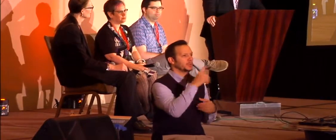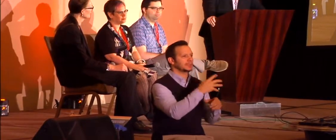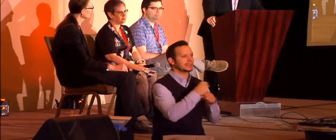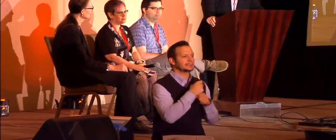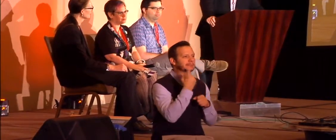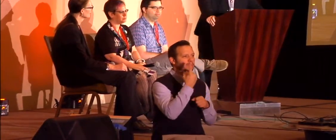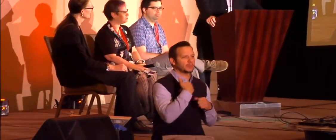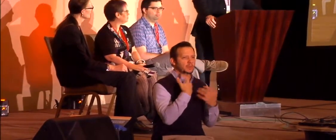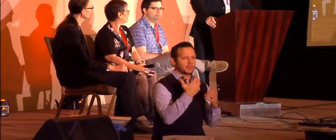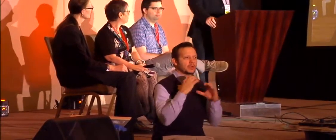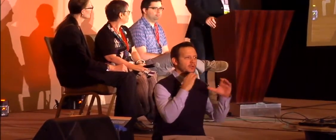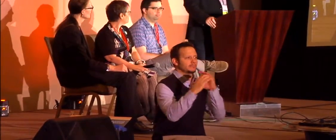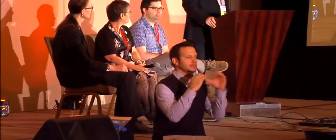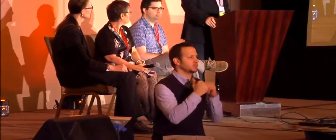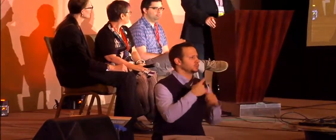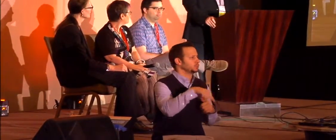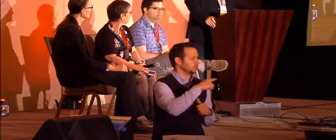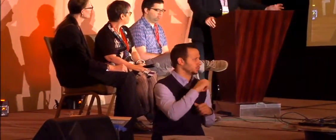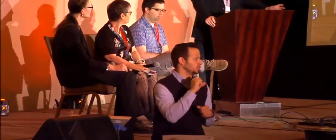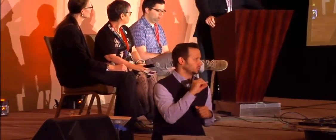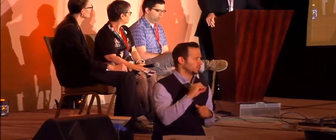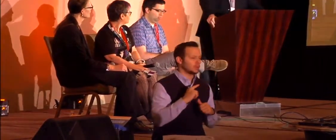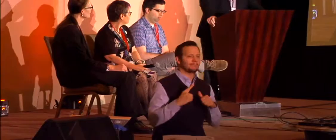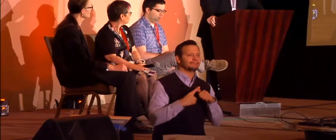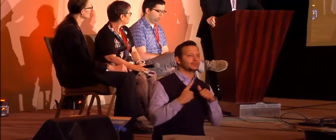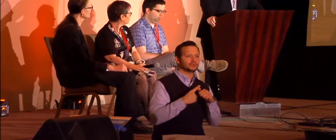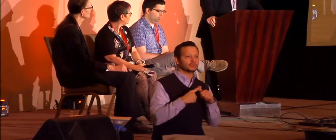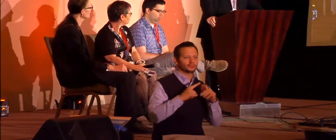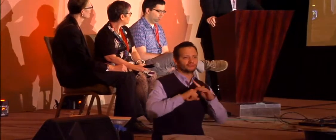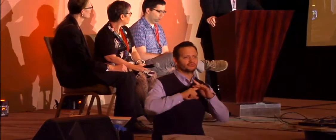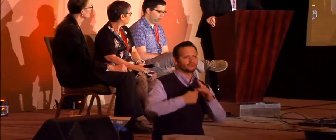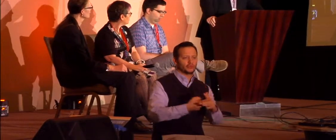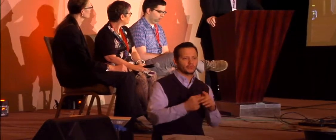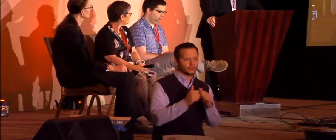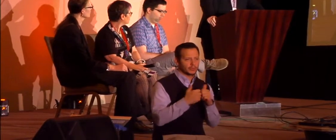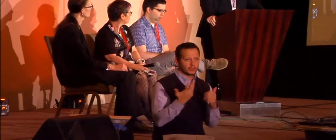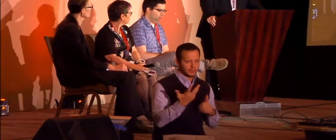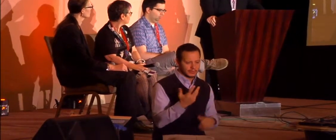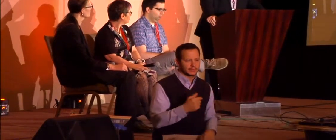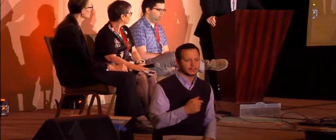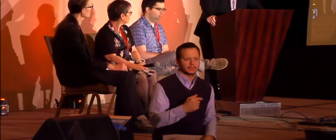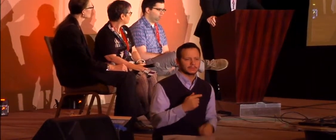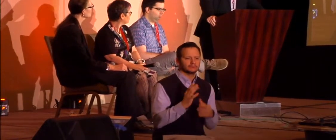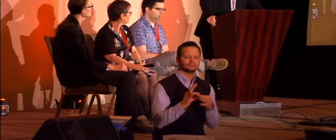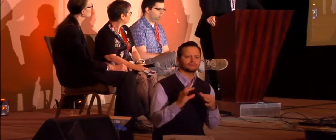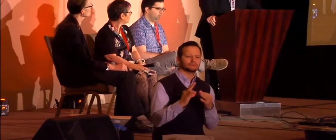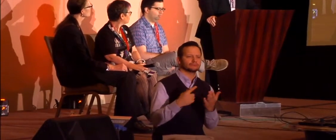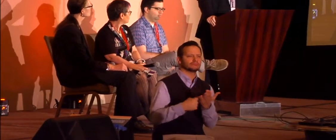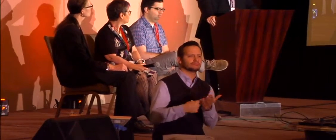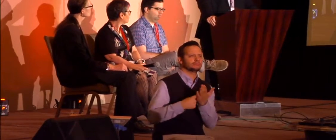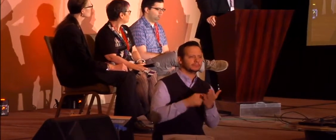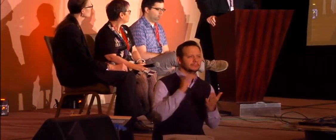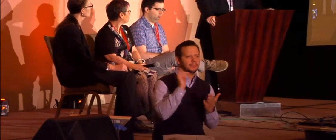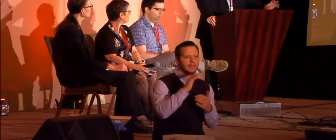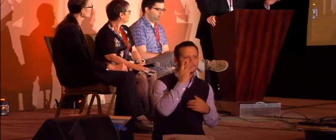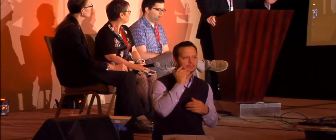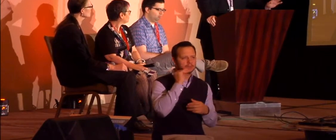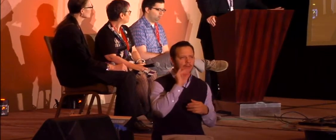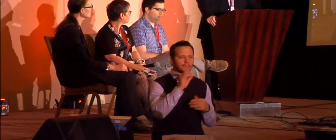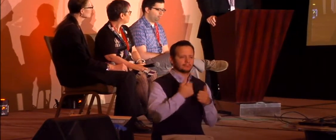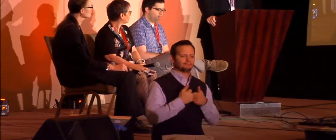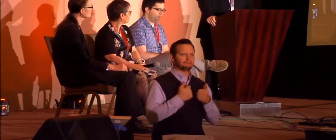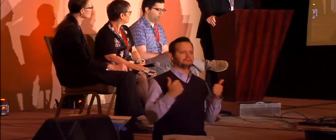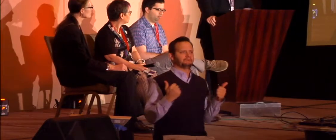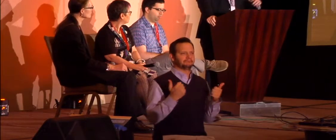good conversation. So I'd like to start, and we'd like to start, talking about the coming out experience and